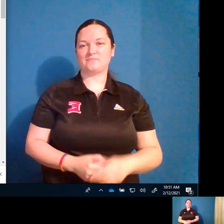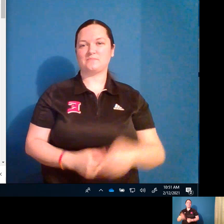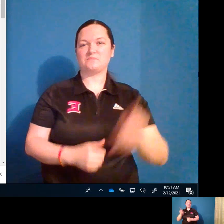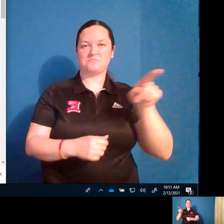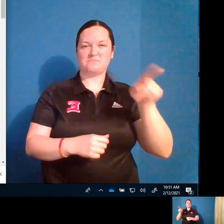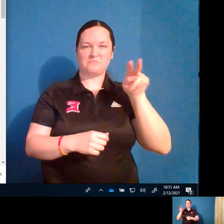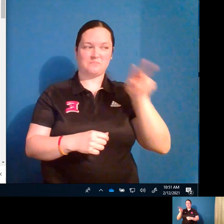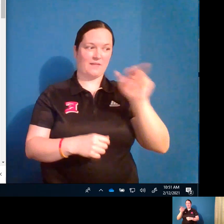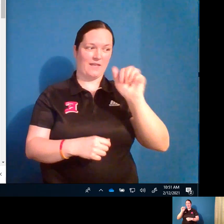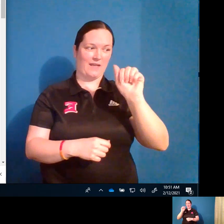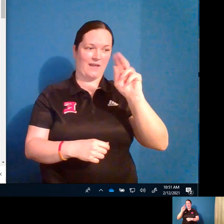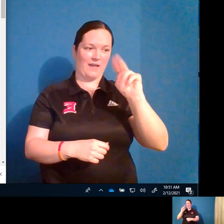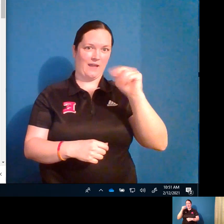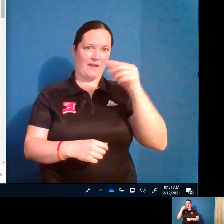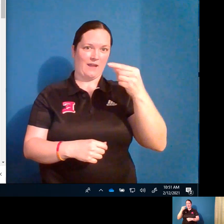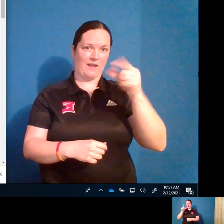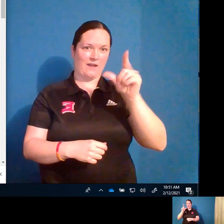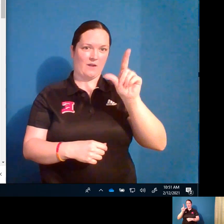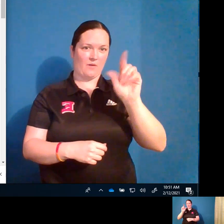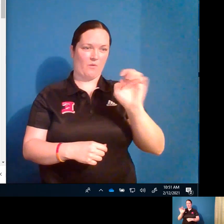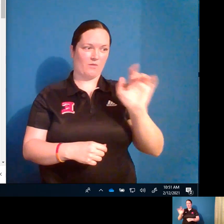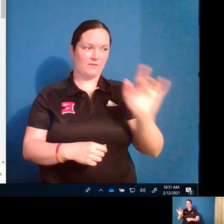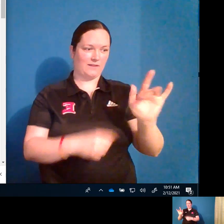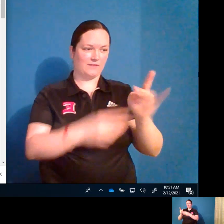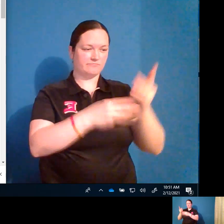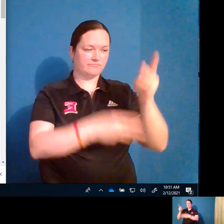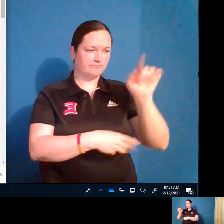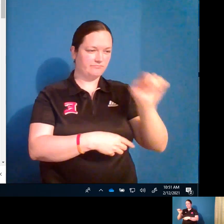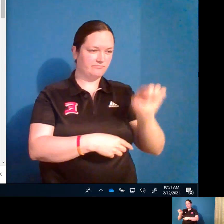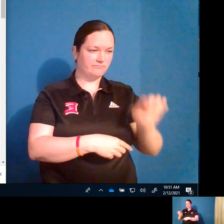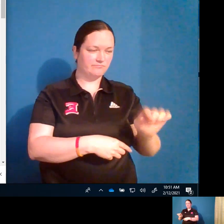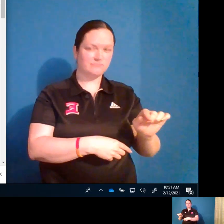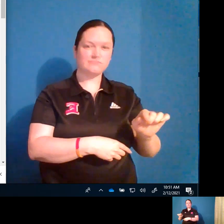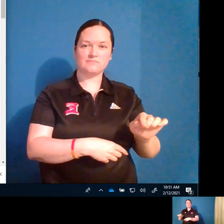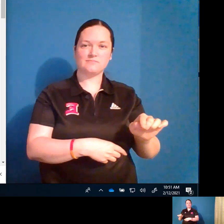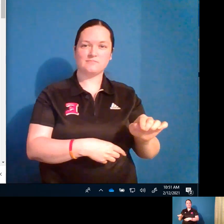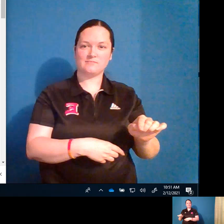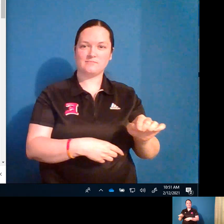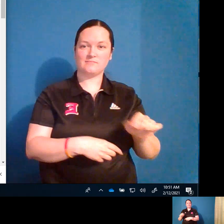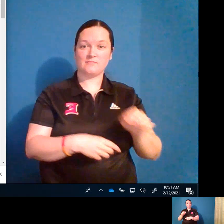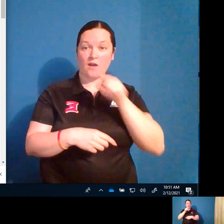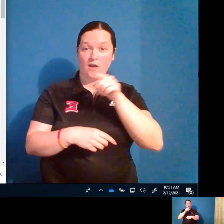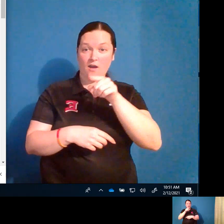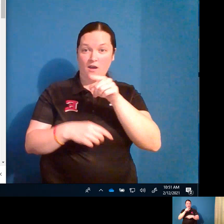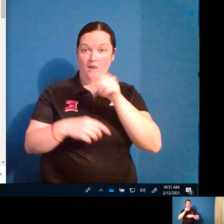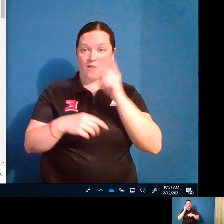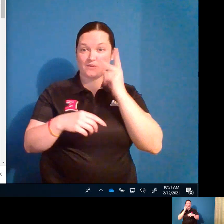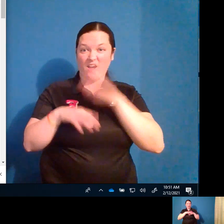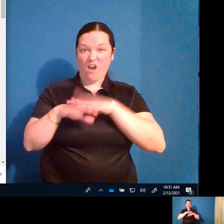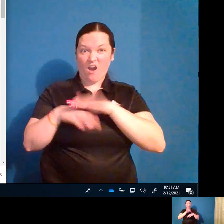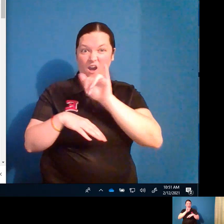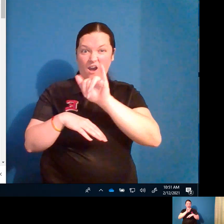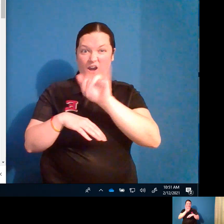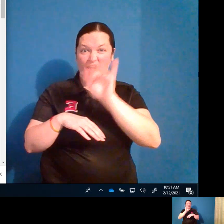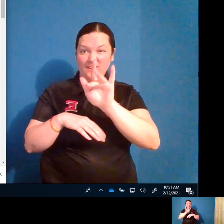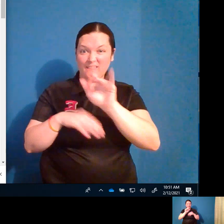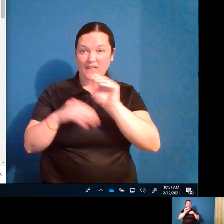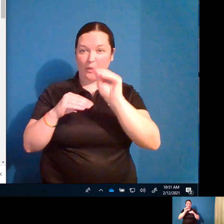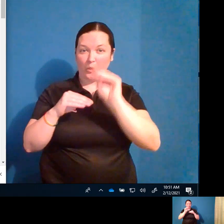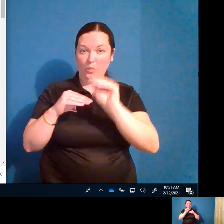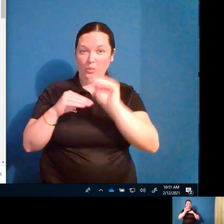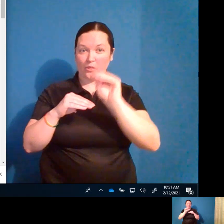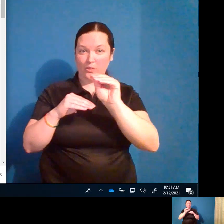the angle. I can move these. See how I'm moving the color? I can bring that